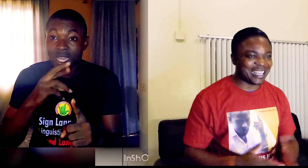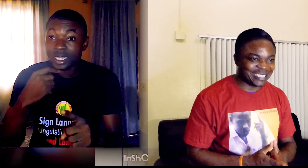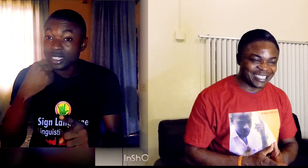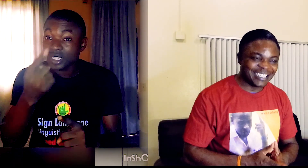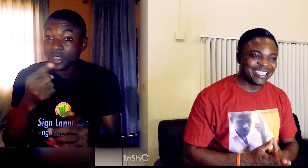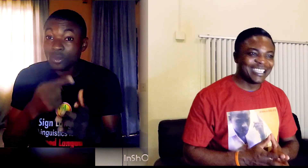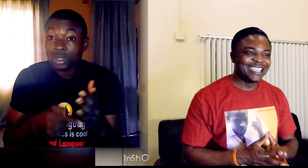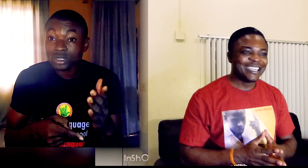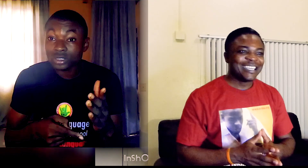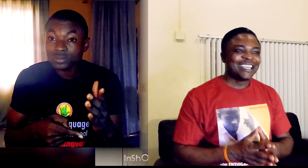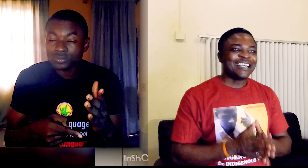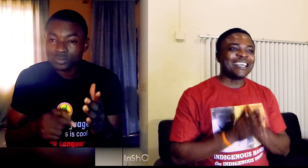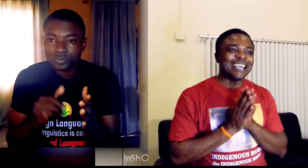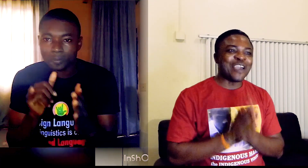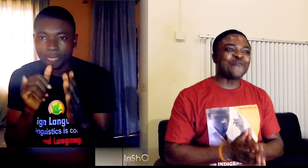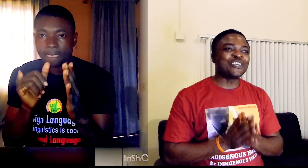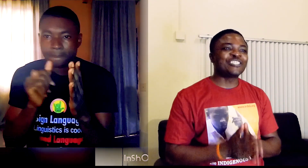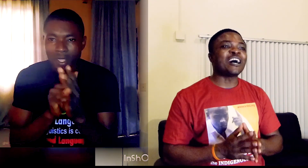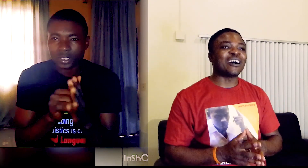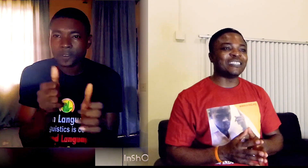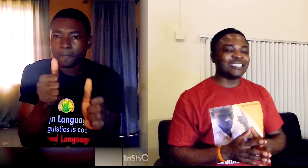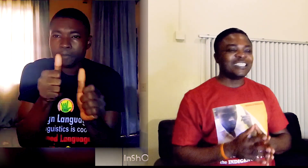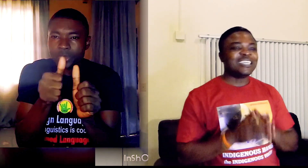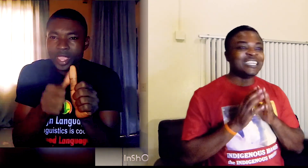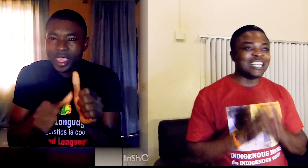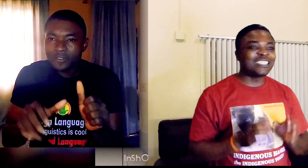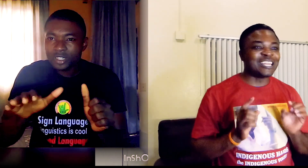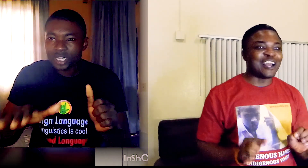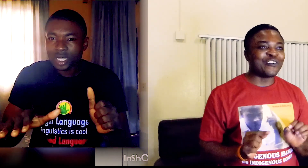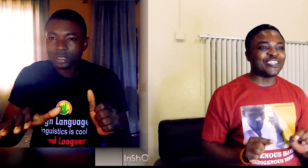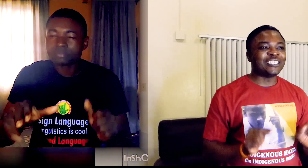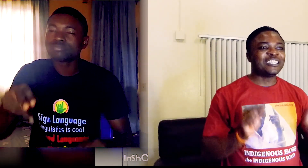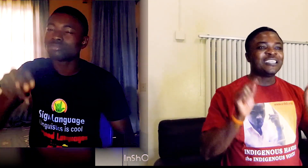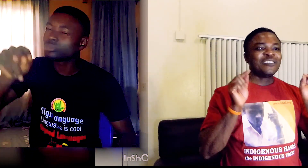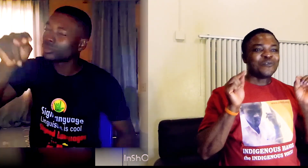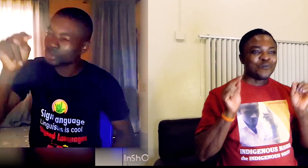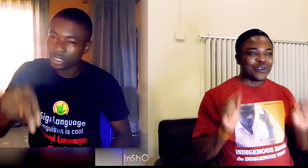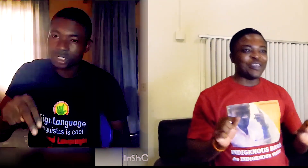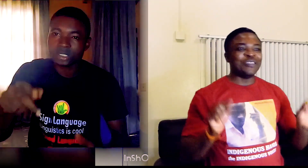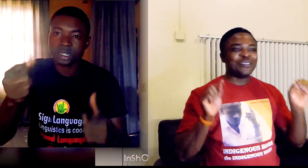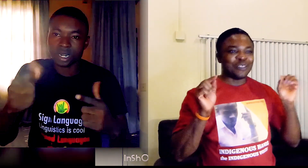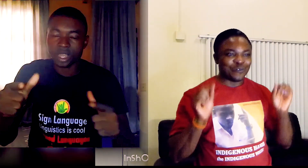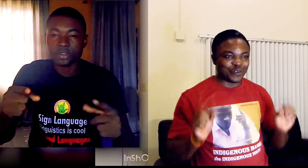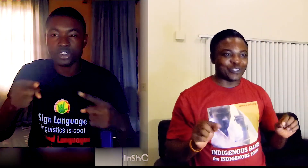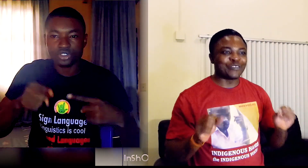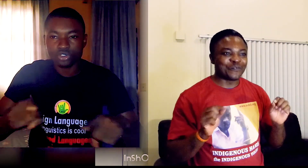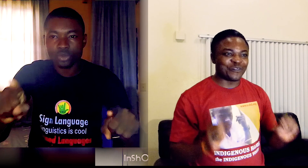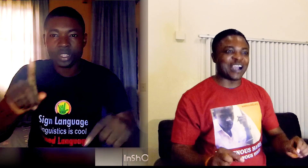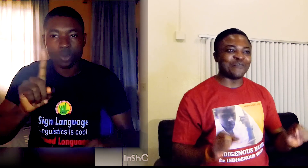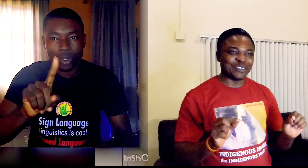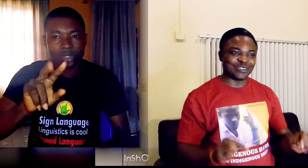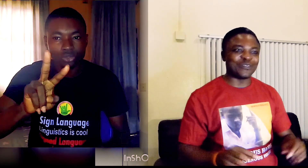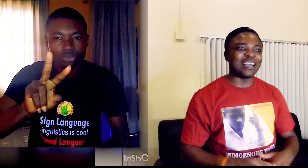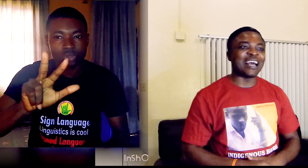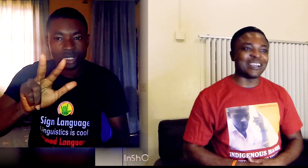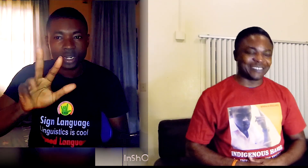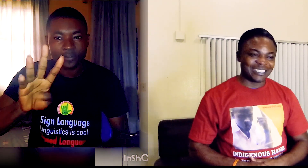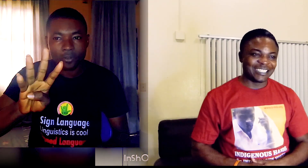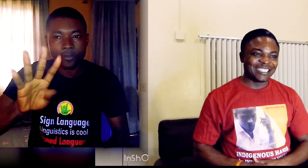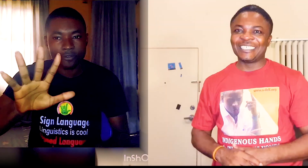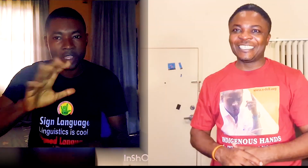saying that every child needs language within the first 5 years of